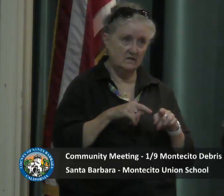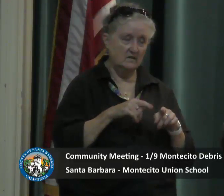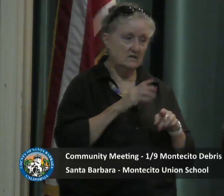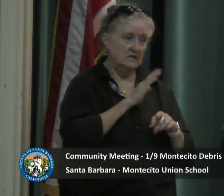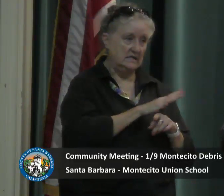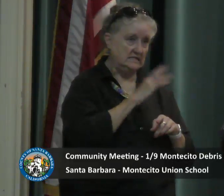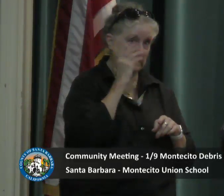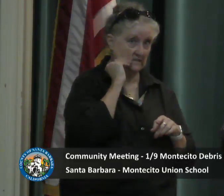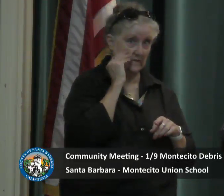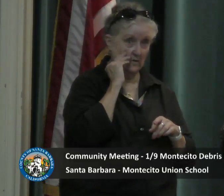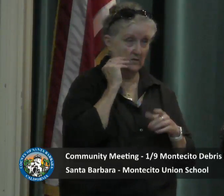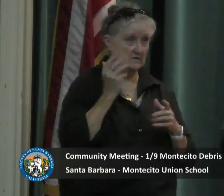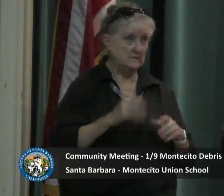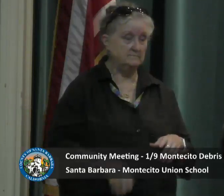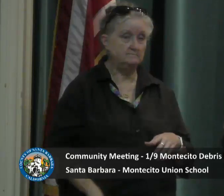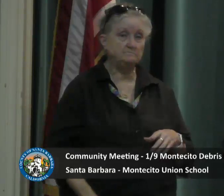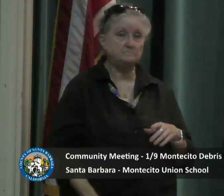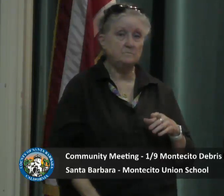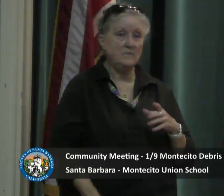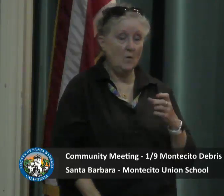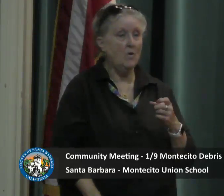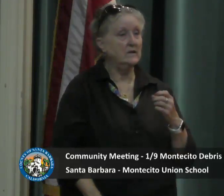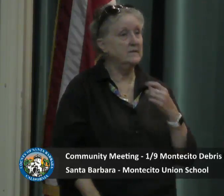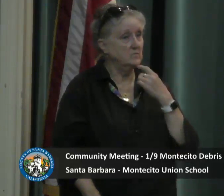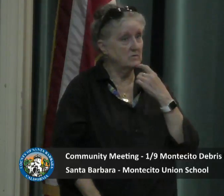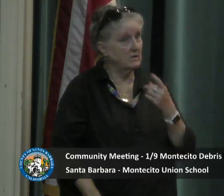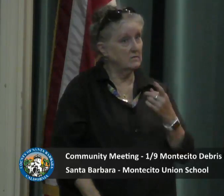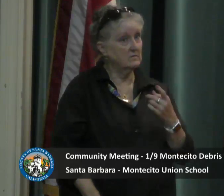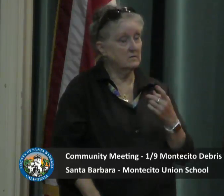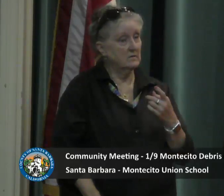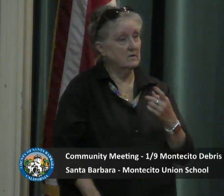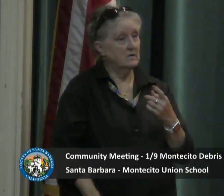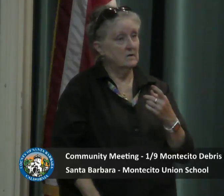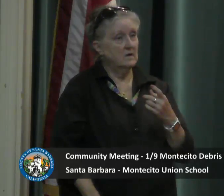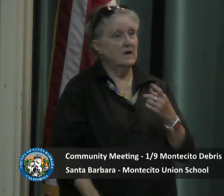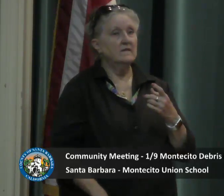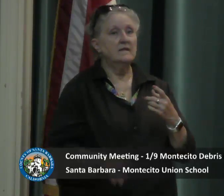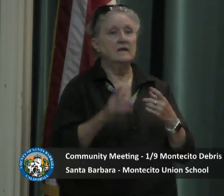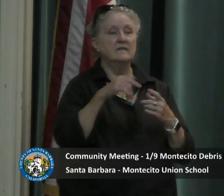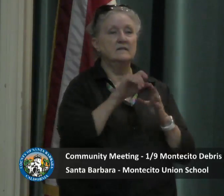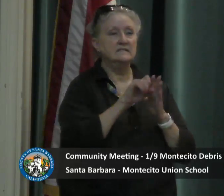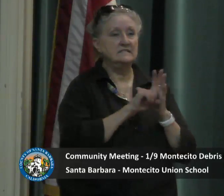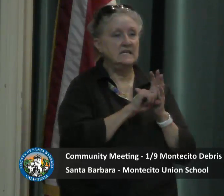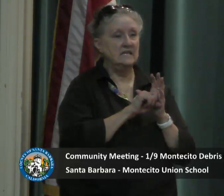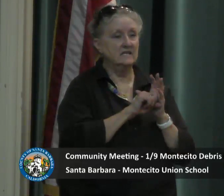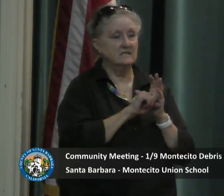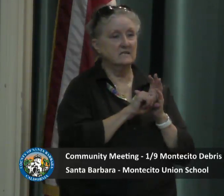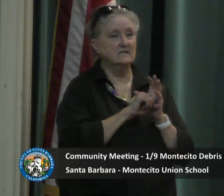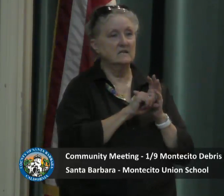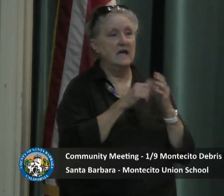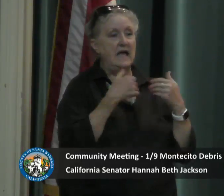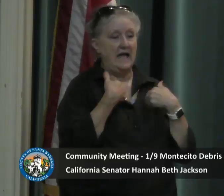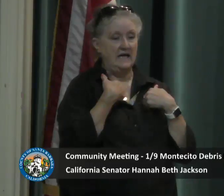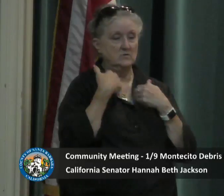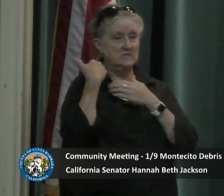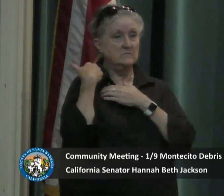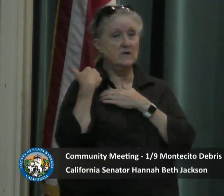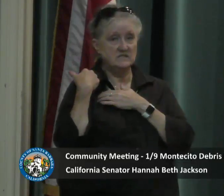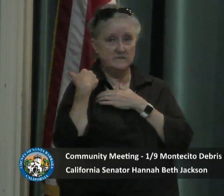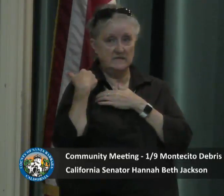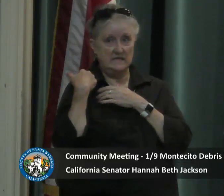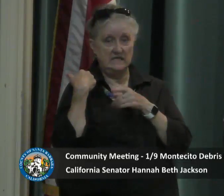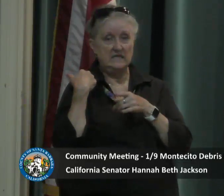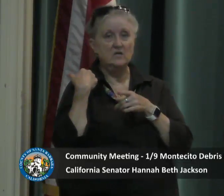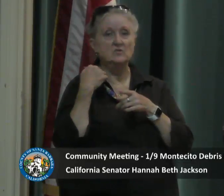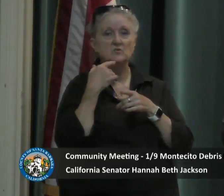has ever seen. And wanted me to assure you that the state has a responsibility to assure